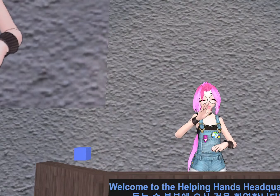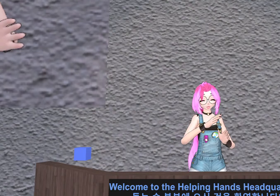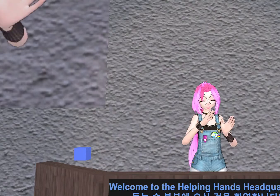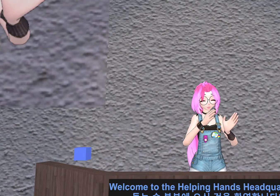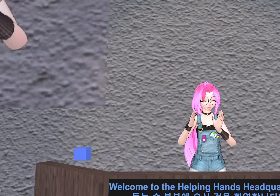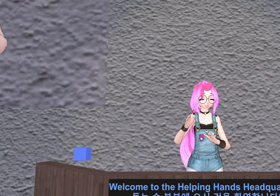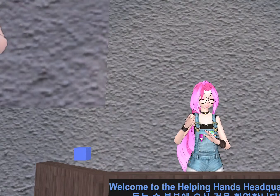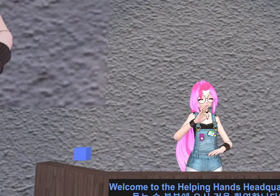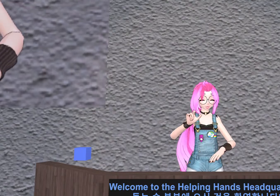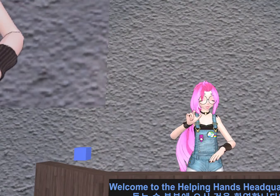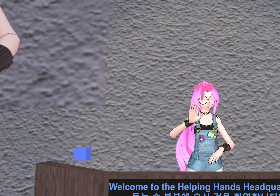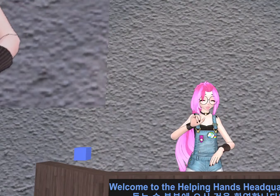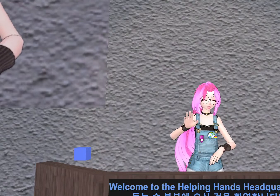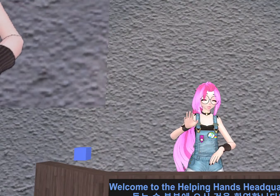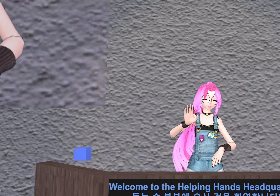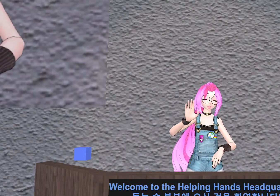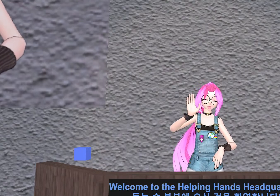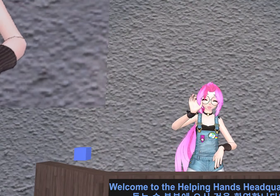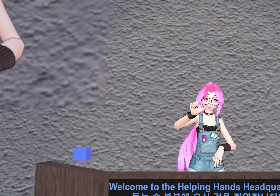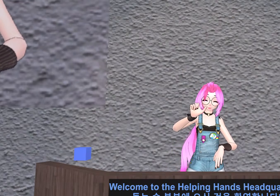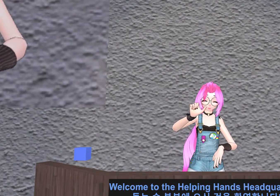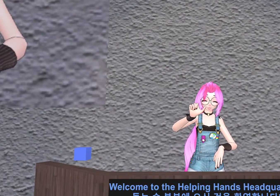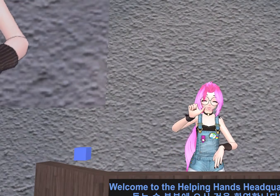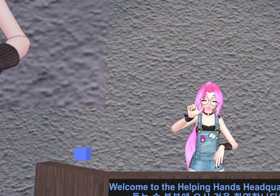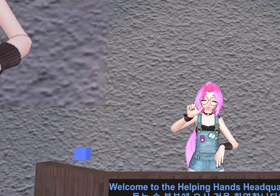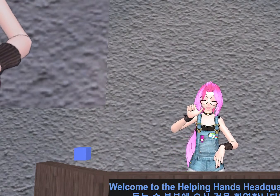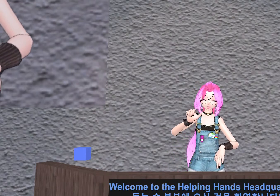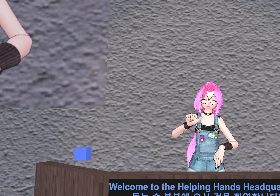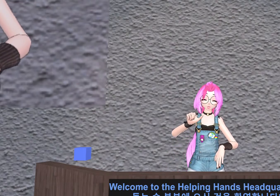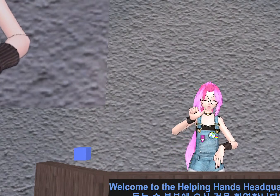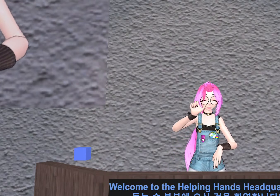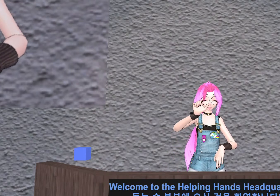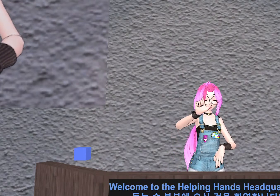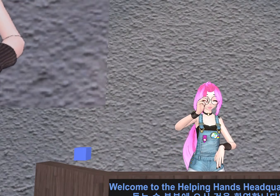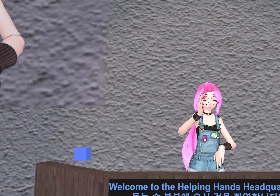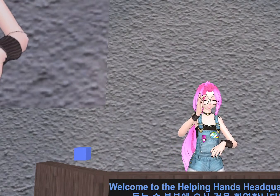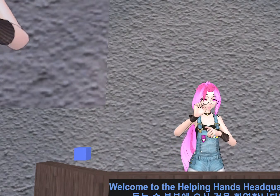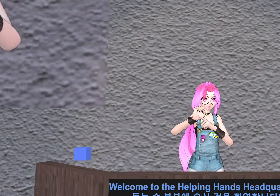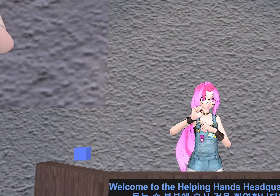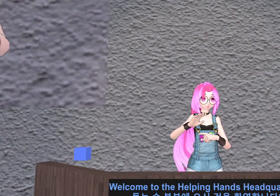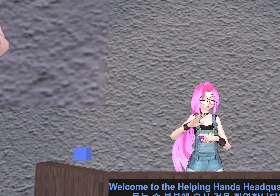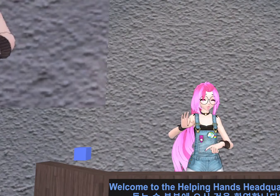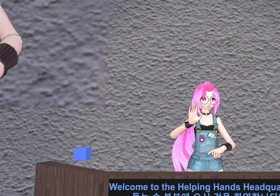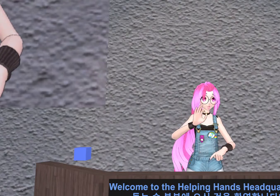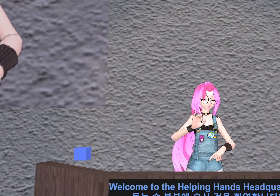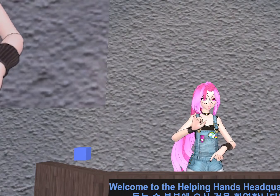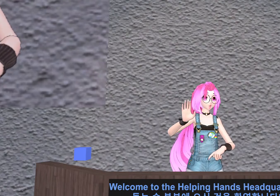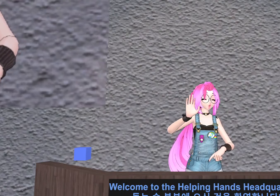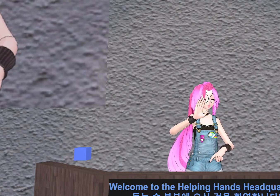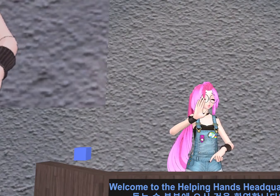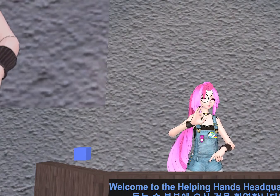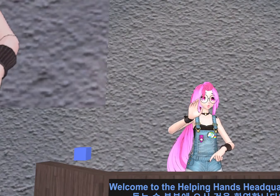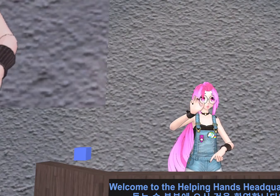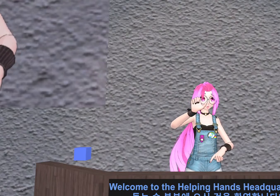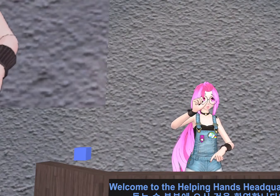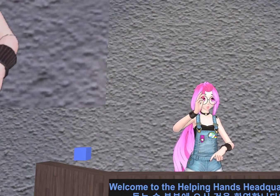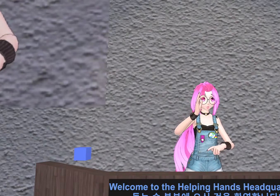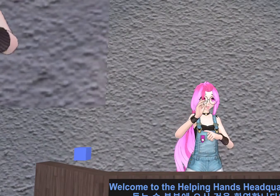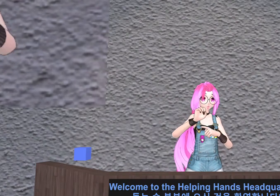knowledge. But skipping that, just finger spelling. Asexual, you also just ace, you finger spell as